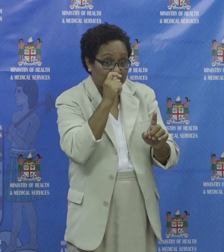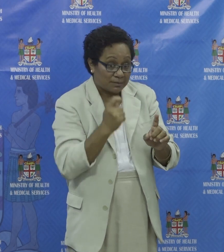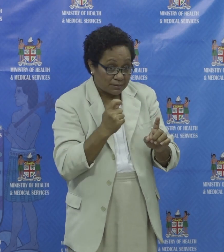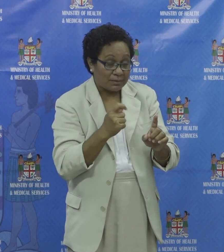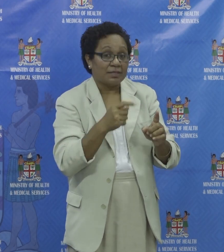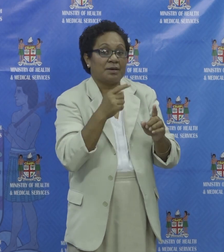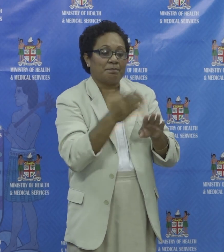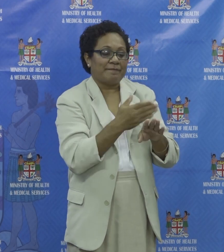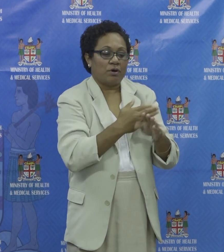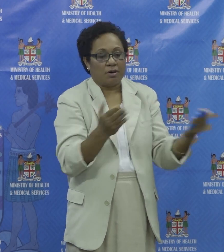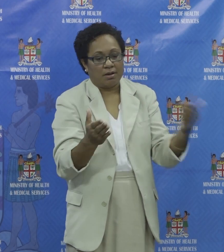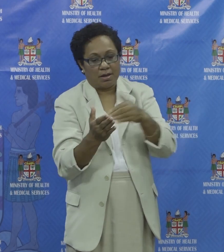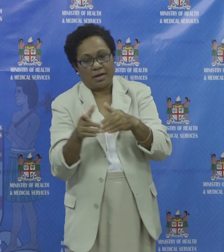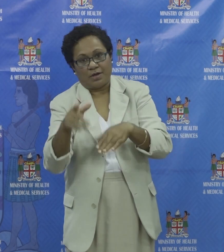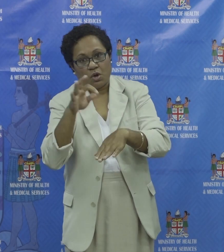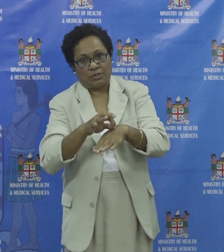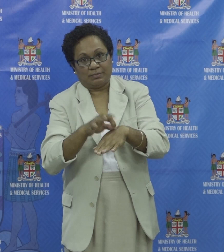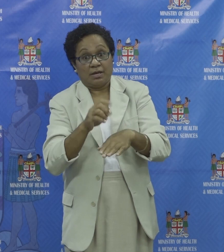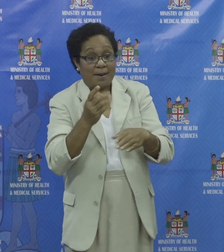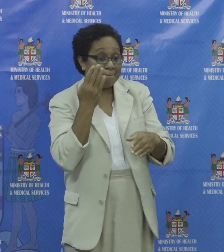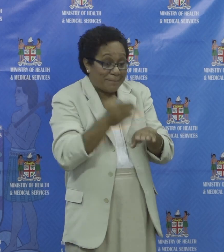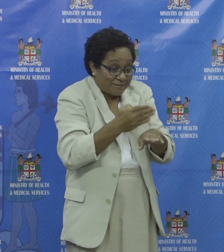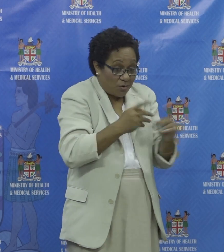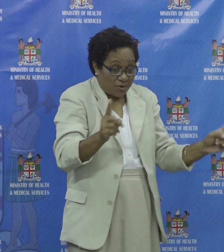admission into the wards within the hospital.